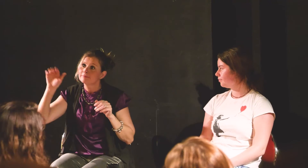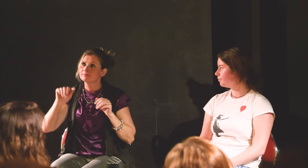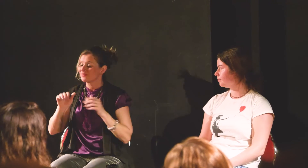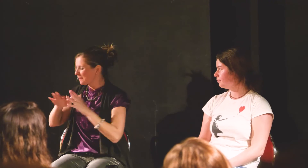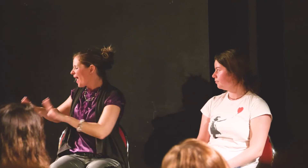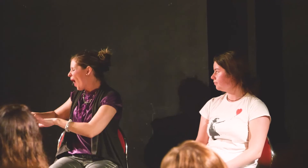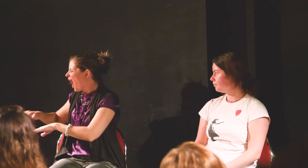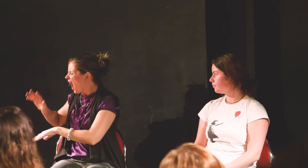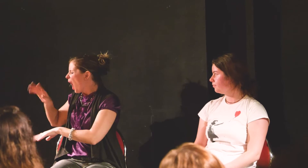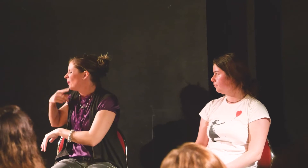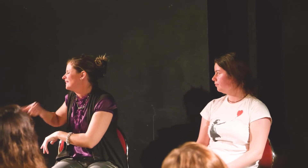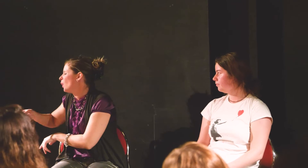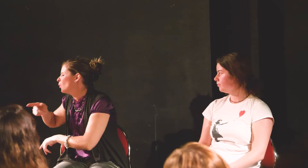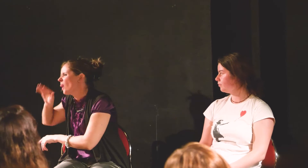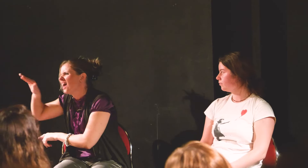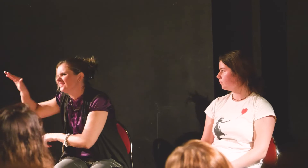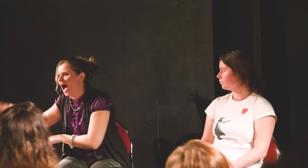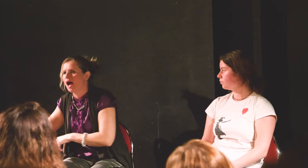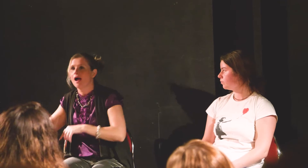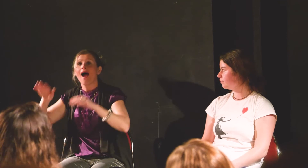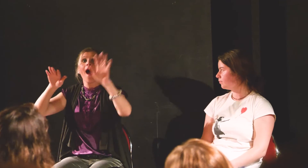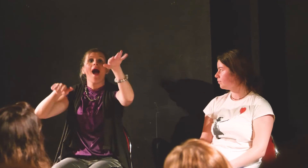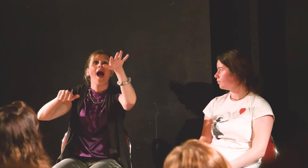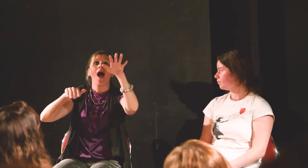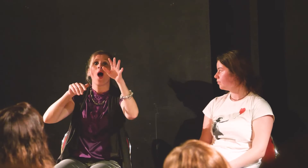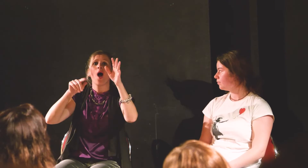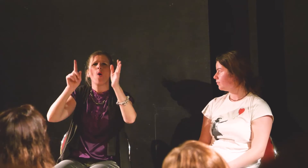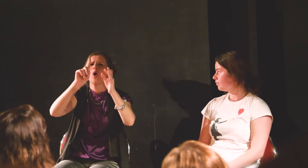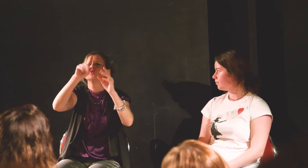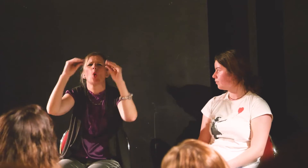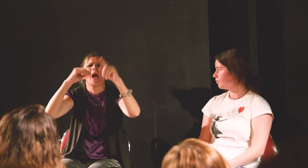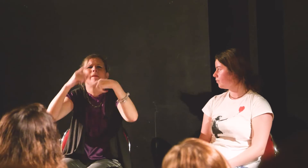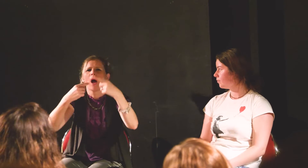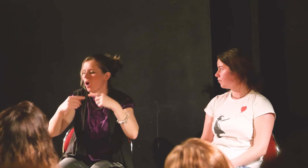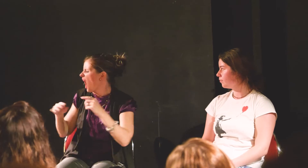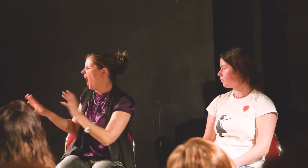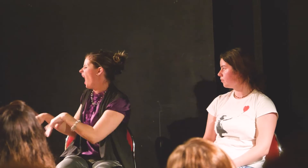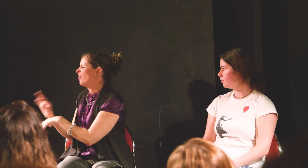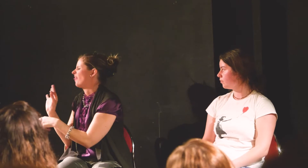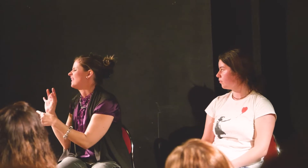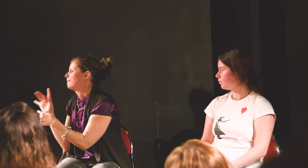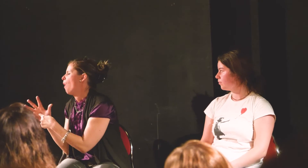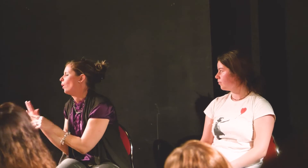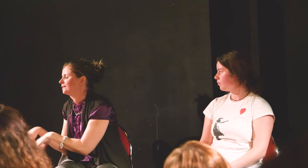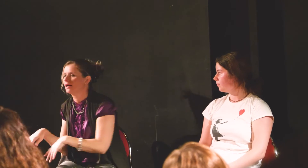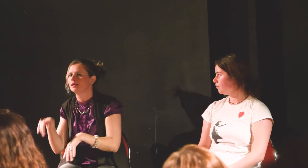the dinner table, we want to say something, because no, we'll tell you later, we'll talk to you later. Oh, but what are you guys talking about? Oh, it's